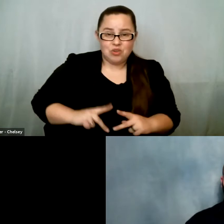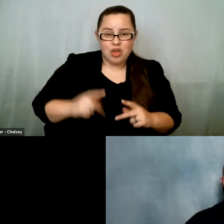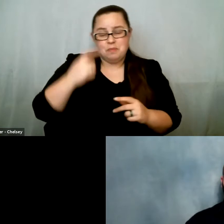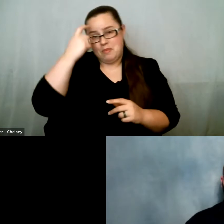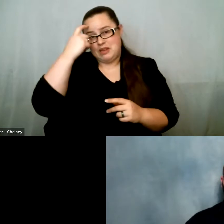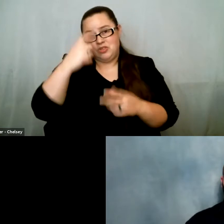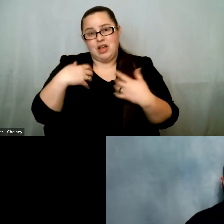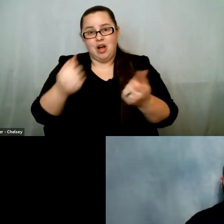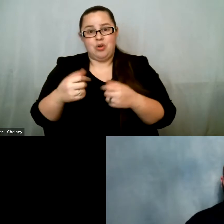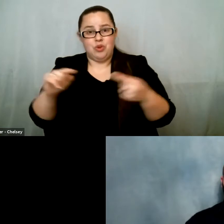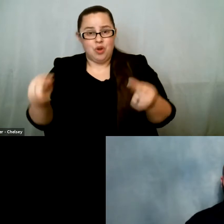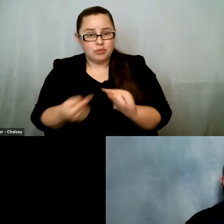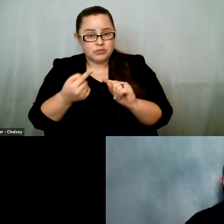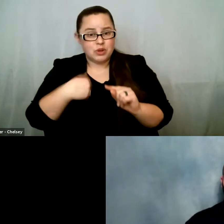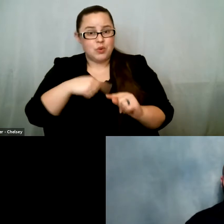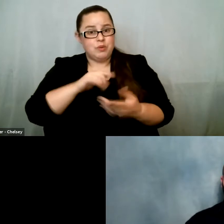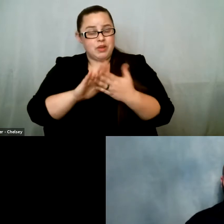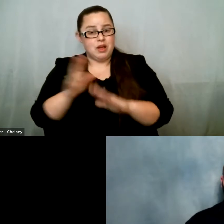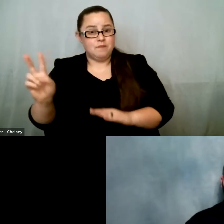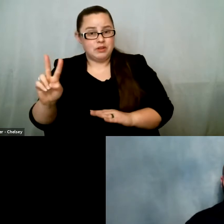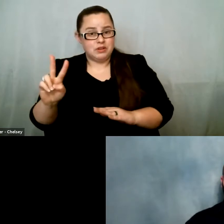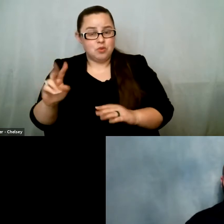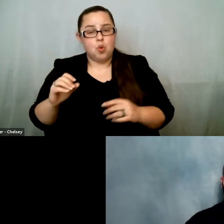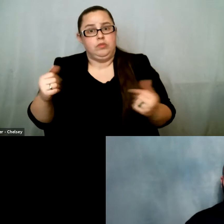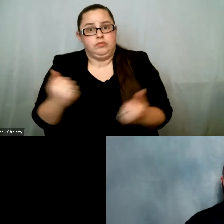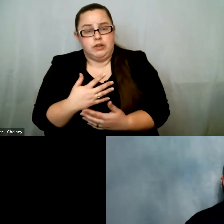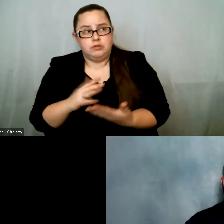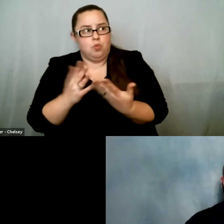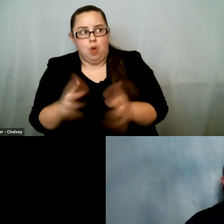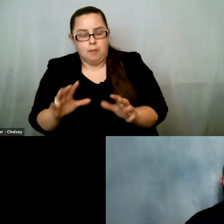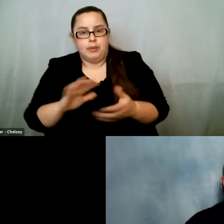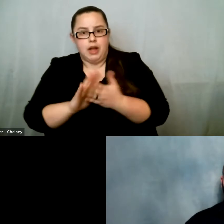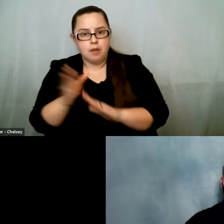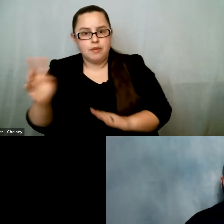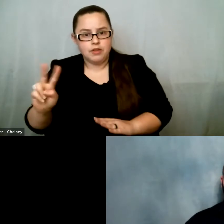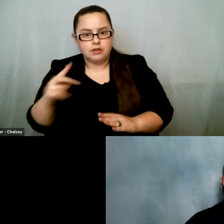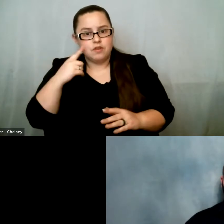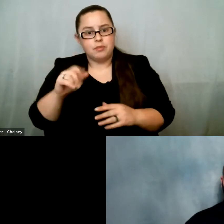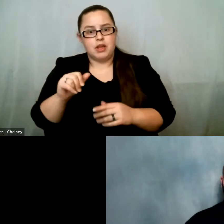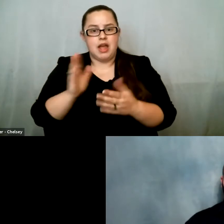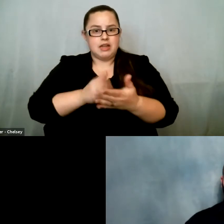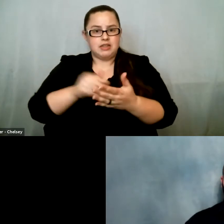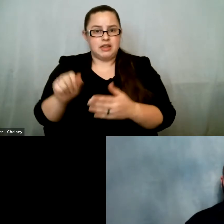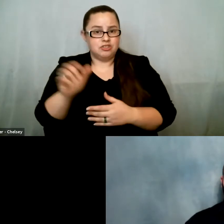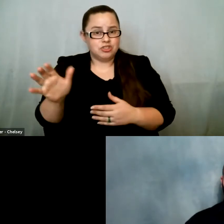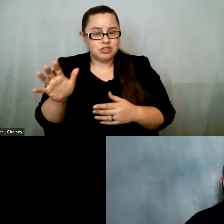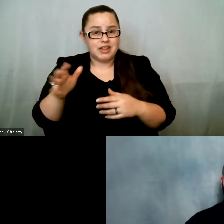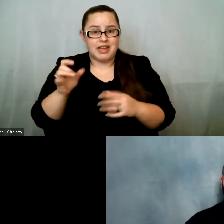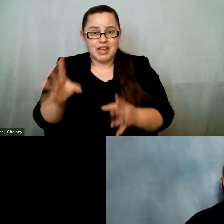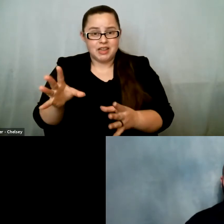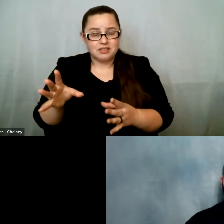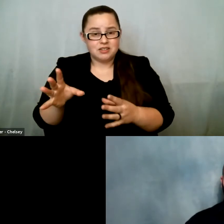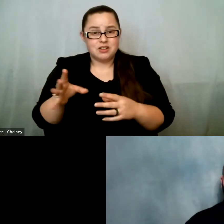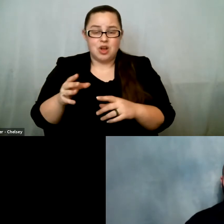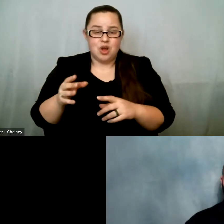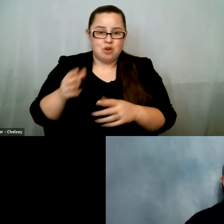become victims and are fearful of being a victim of anti-Asian hate, discrimination, harassment, and unprovoked violent